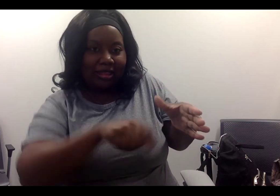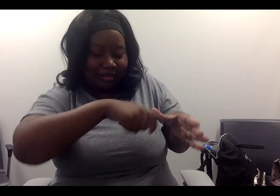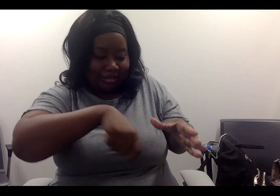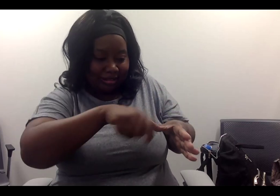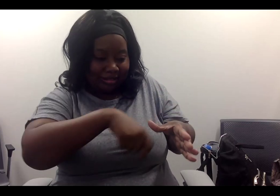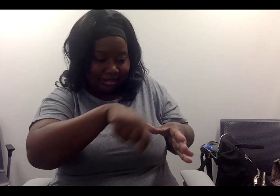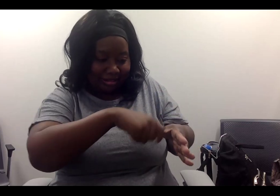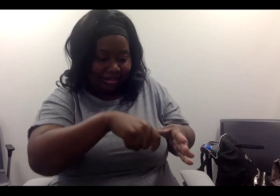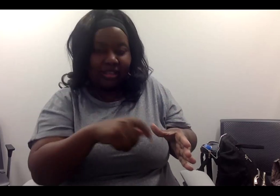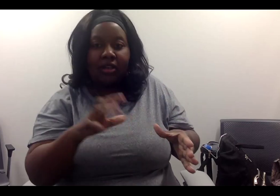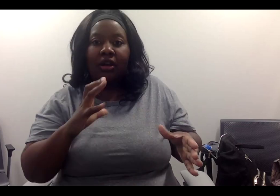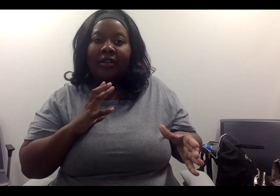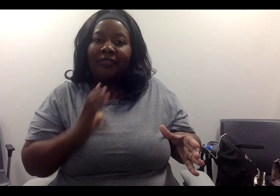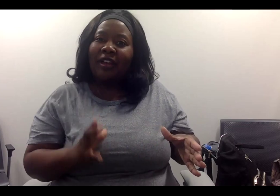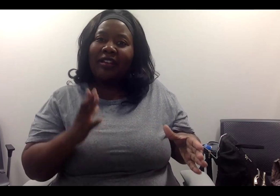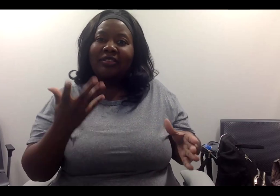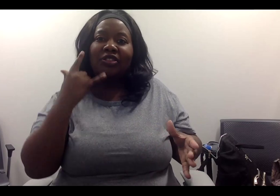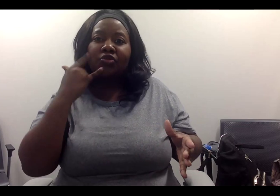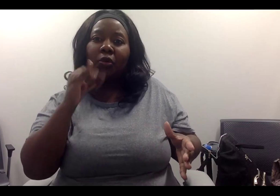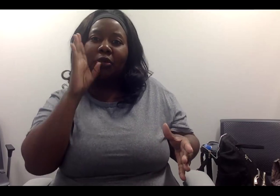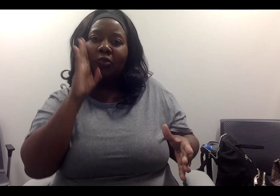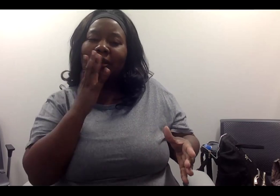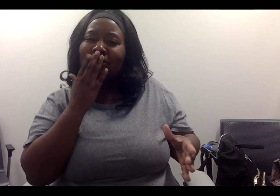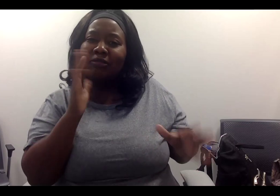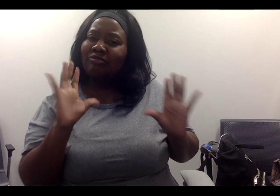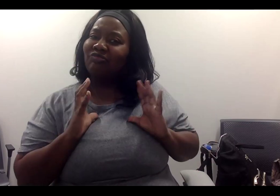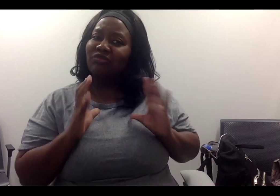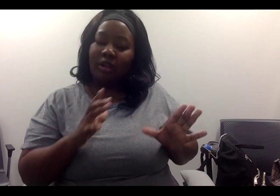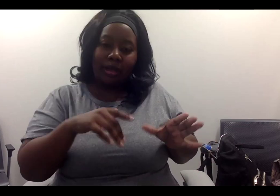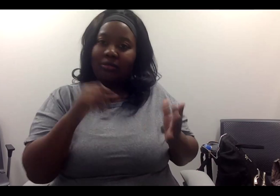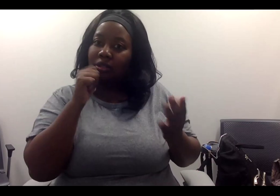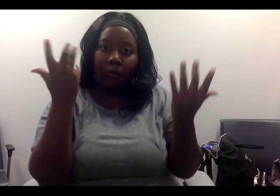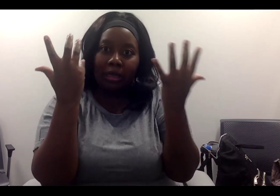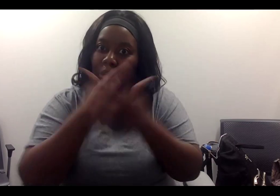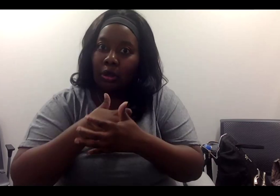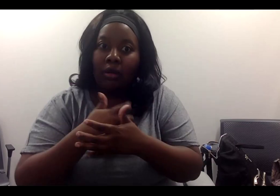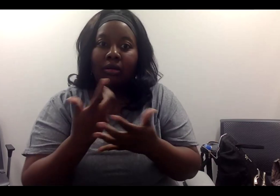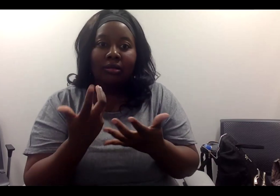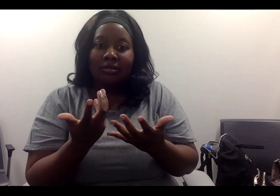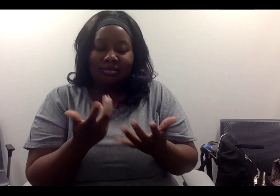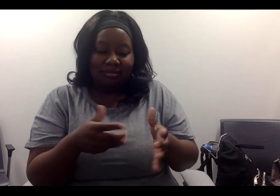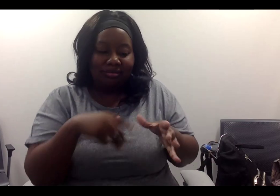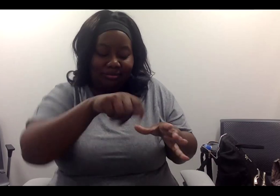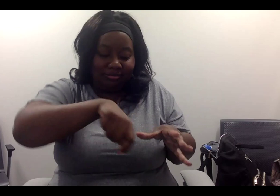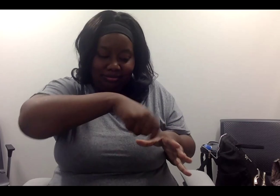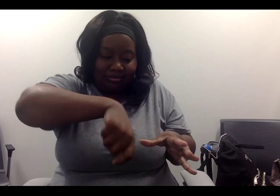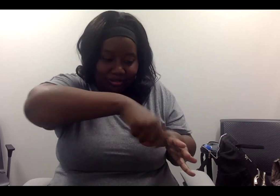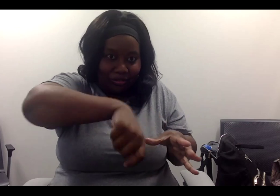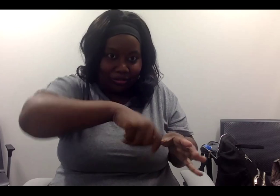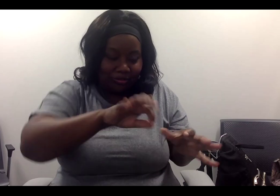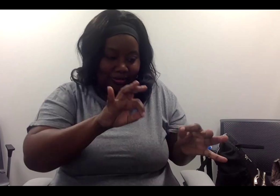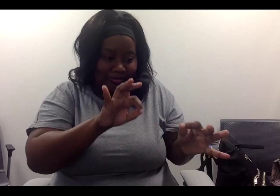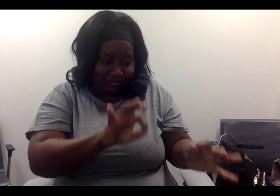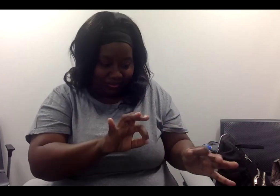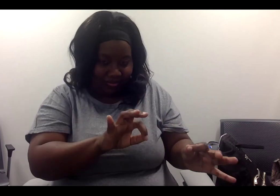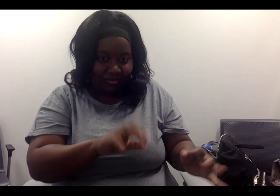it's totally fine if it gets a little bit golden brown, but we don't want it to get too dark, which can cause an off flavor if it goes too far.